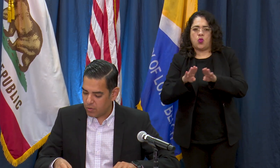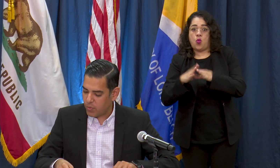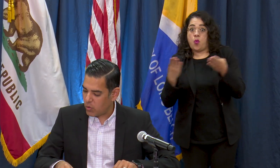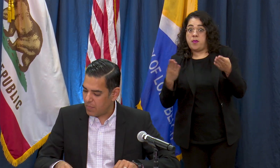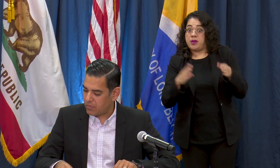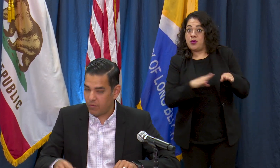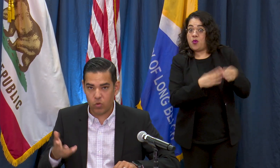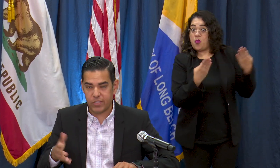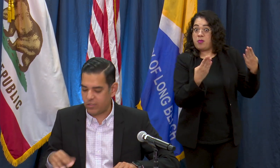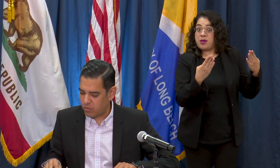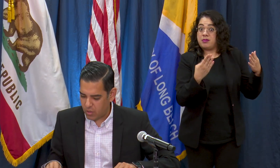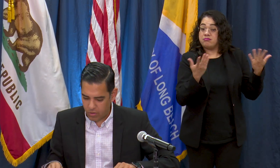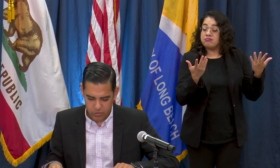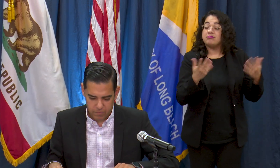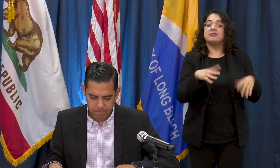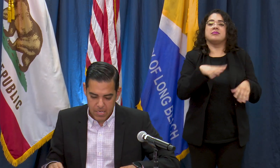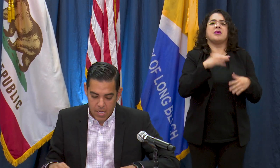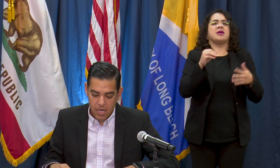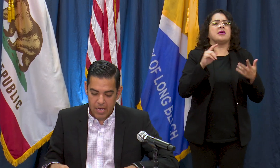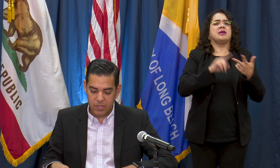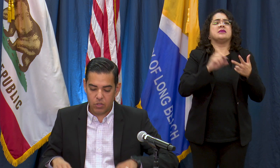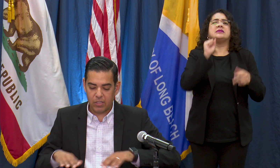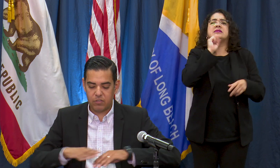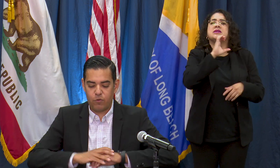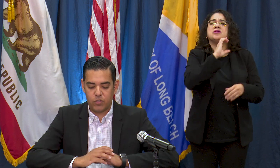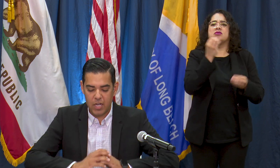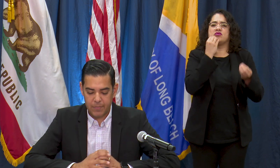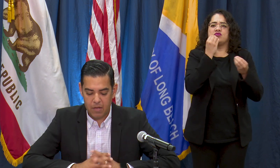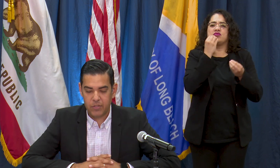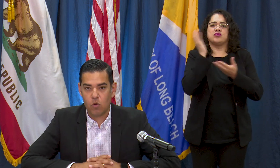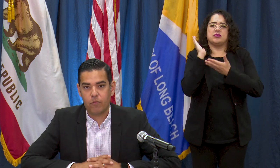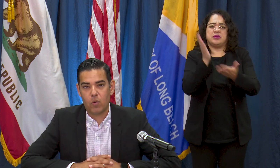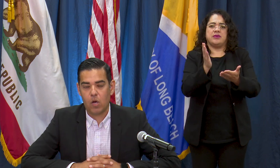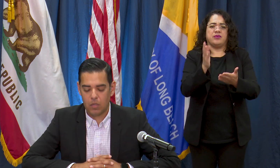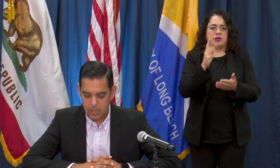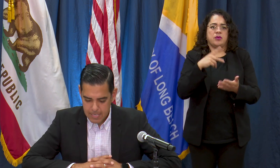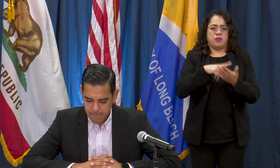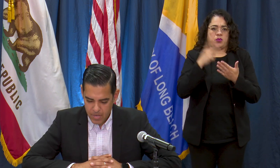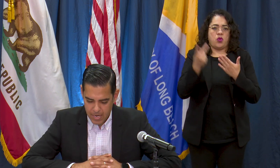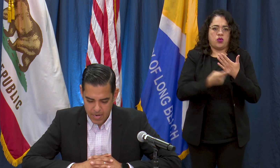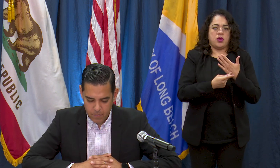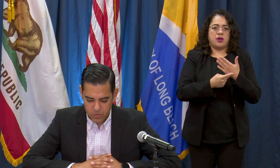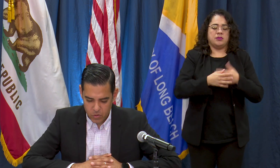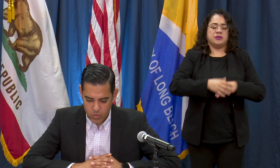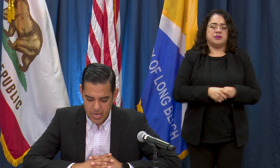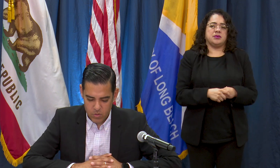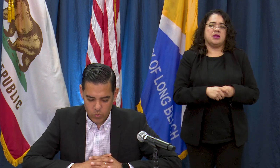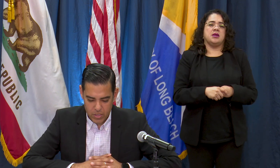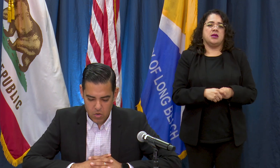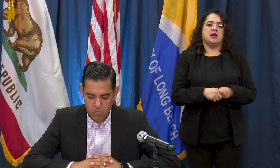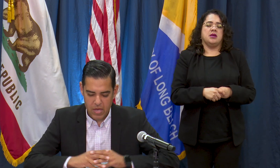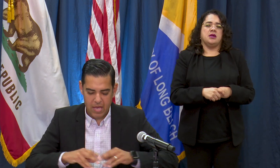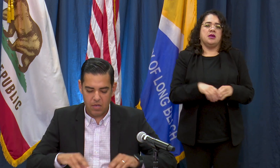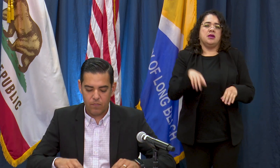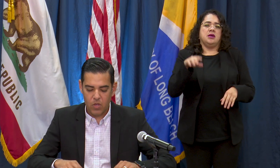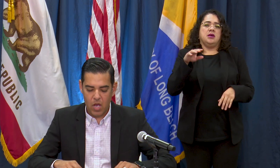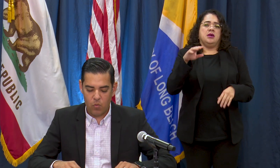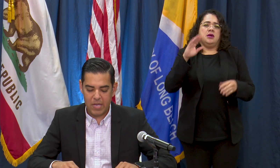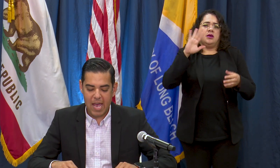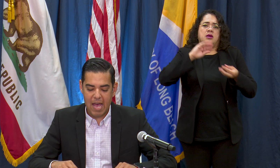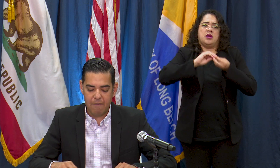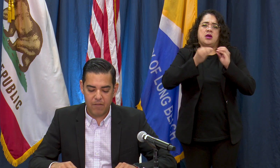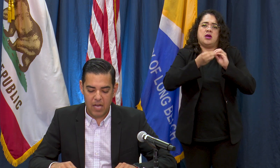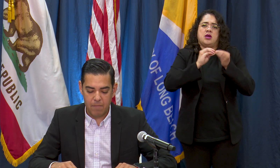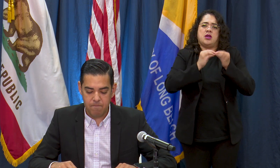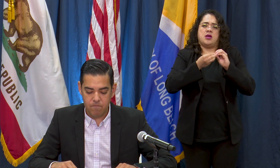meal delivery programs, and of course, answer any questions. So let's first talk about the overall numbers and the rate. We know that